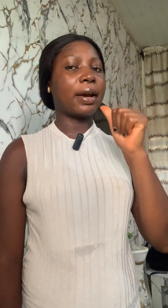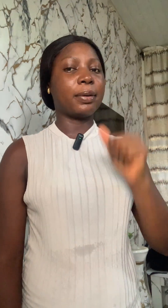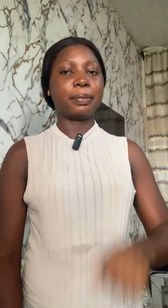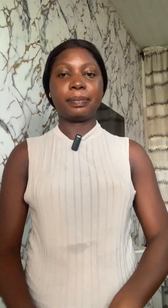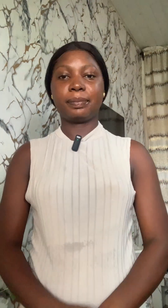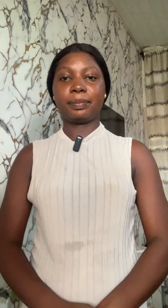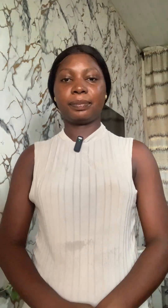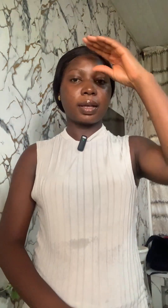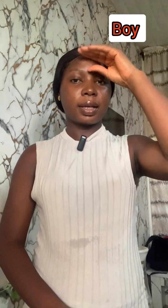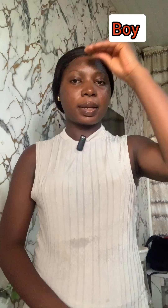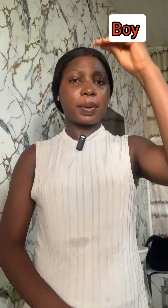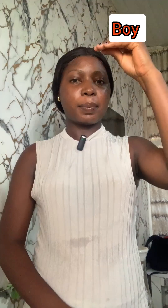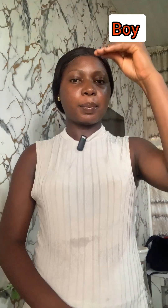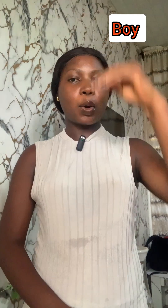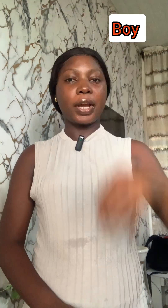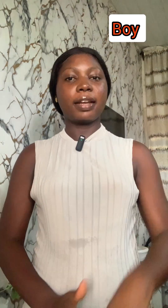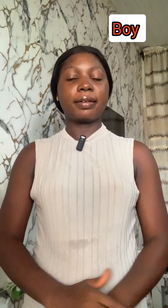Girl. Boy.